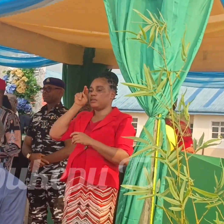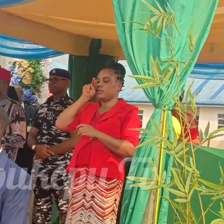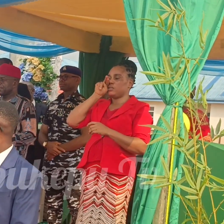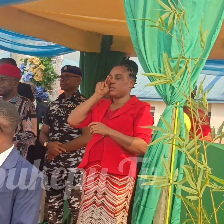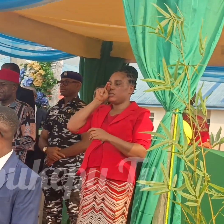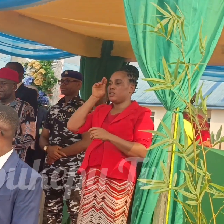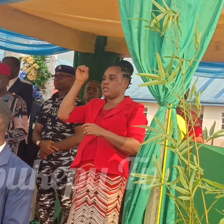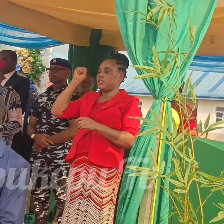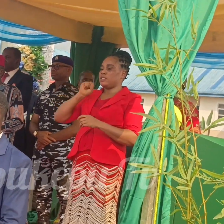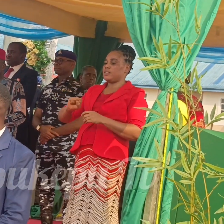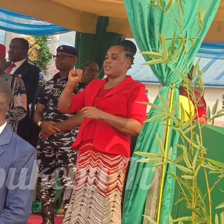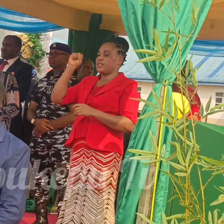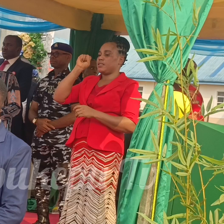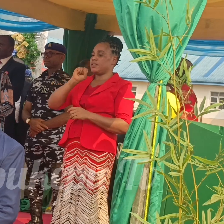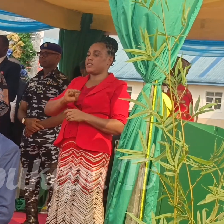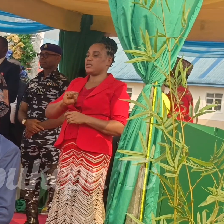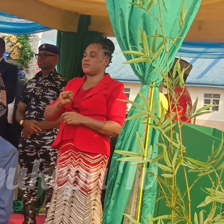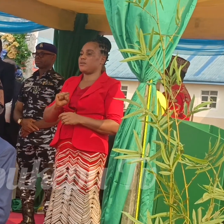Senator